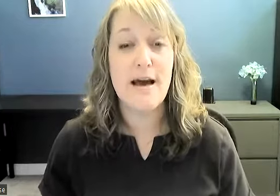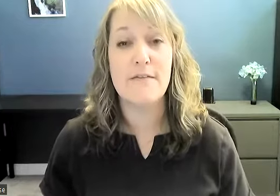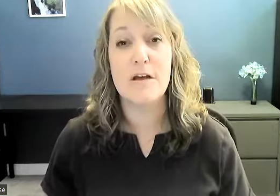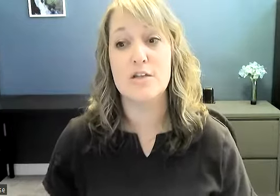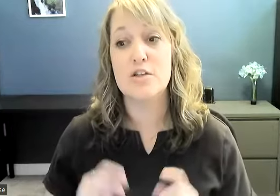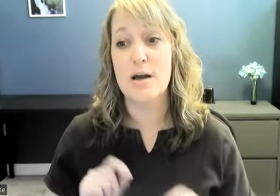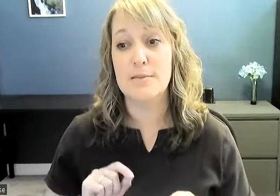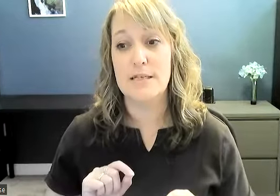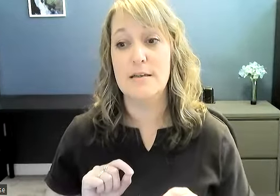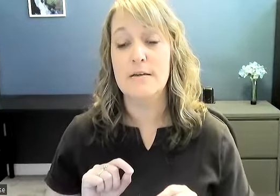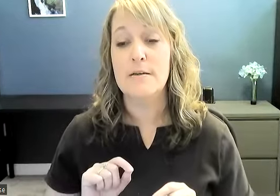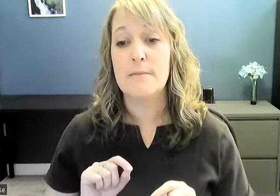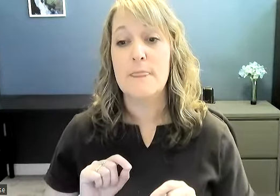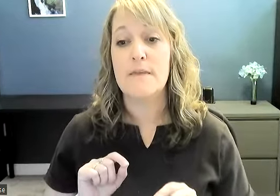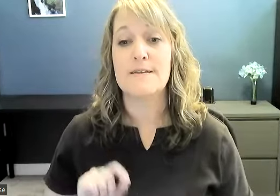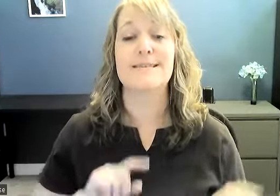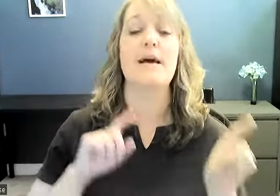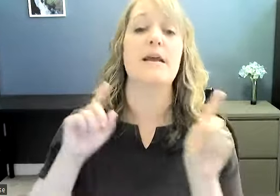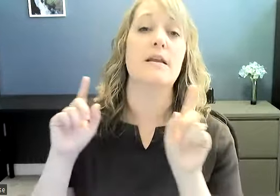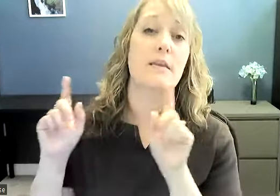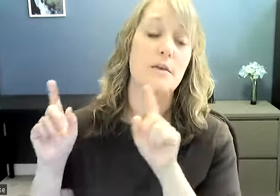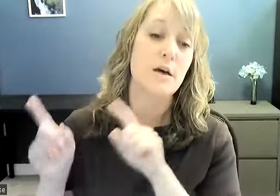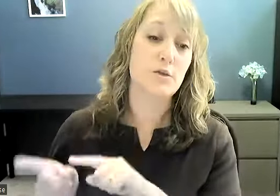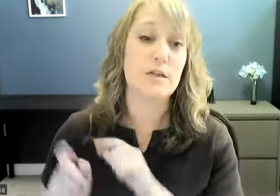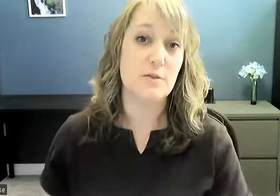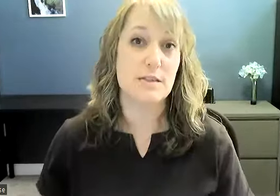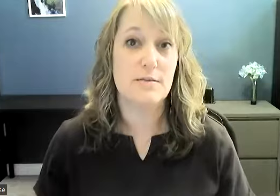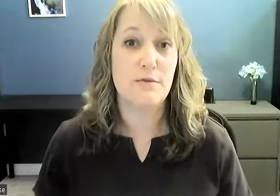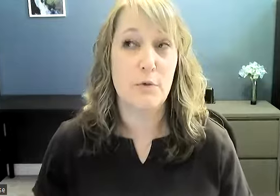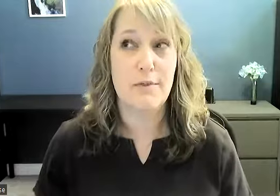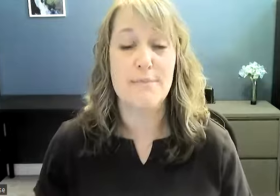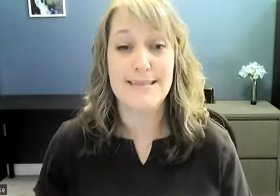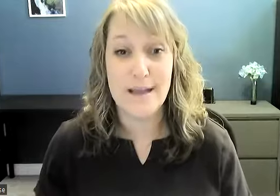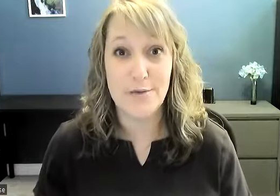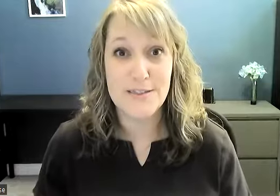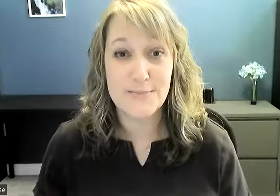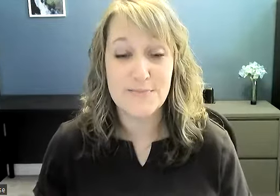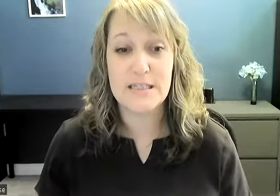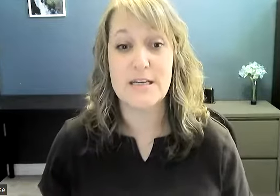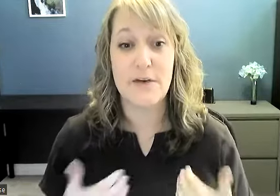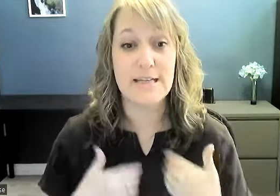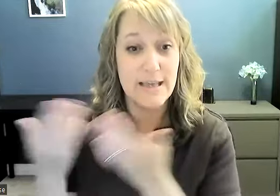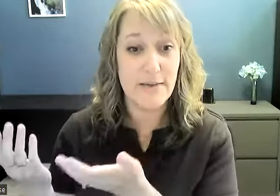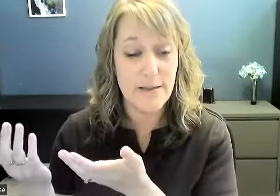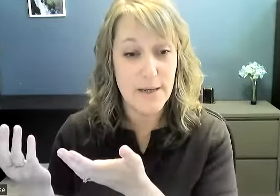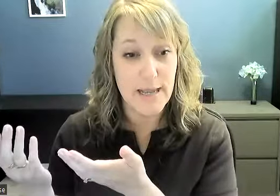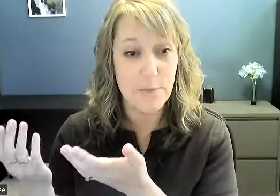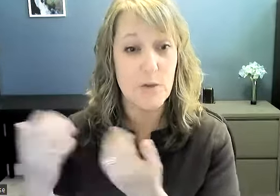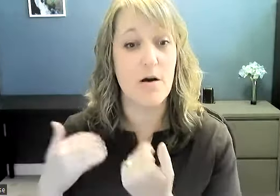have adopted the sign that the country uses for themselves. Instead of us giving them a name, we call them